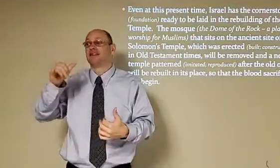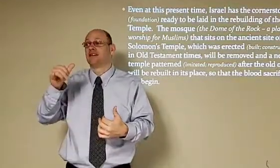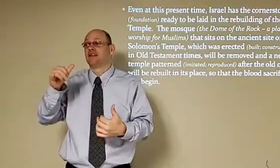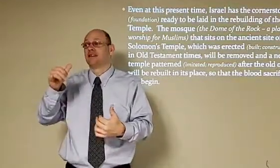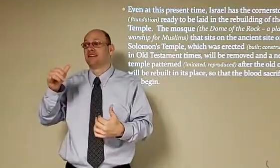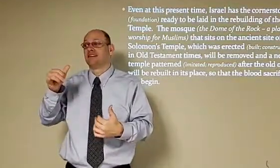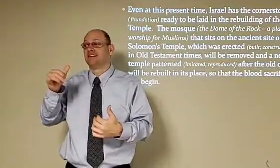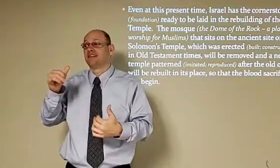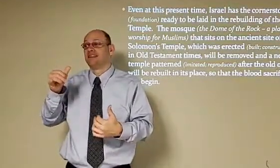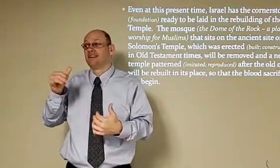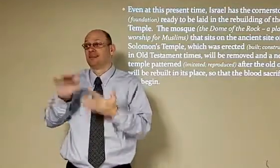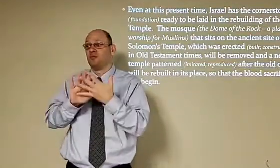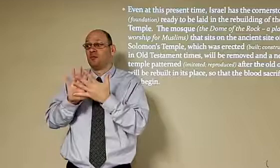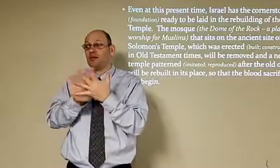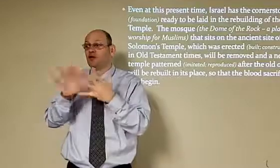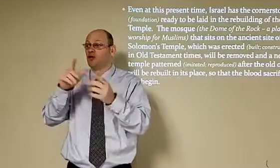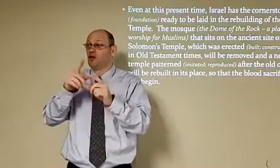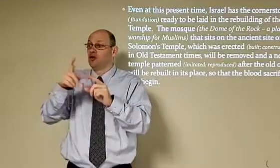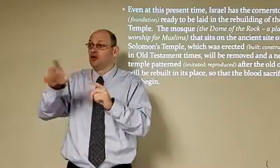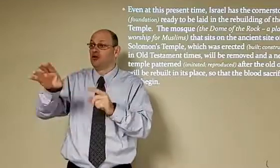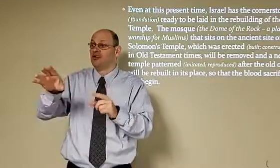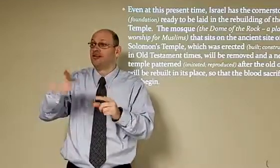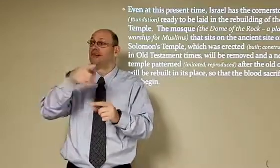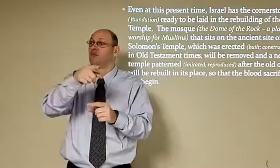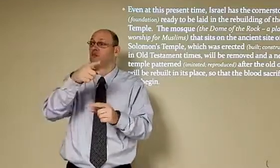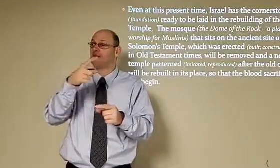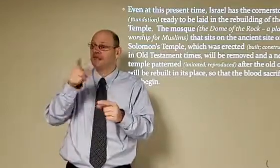have blemish. They're waiting on time to be sure.